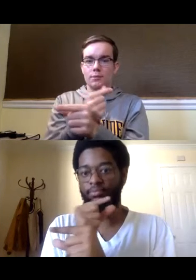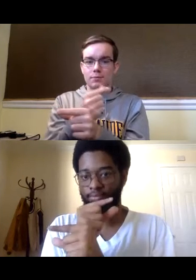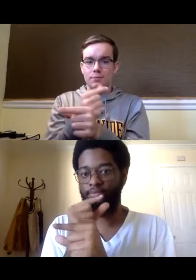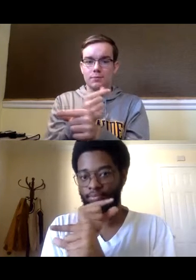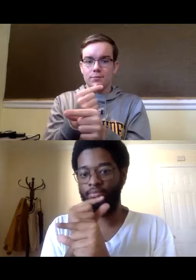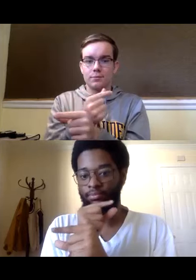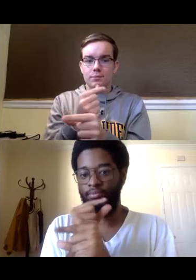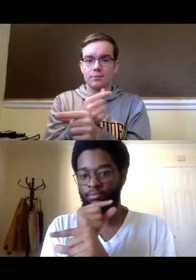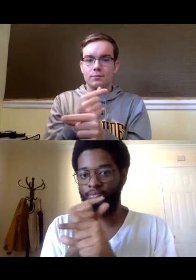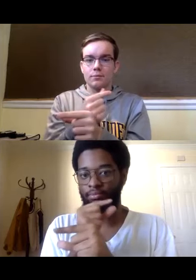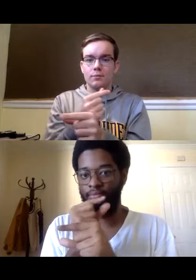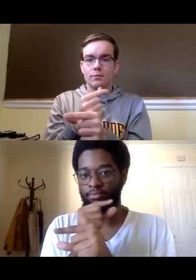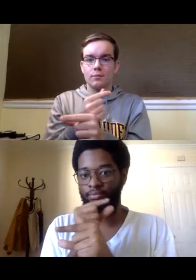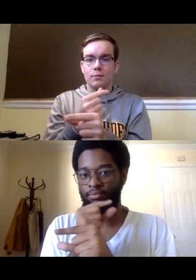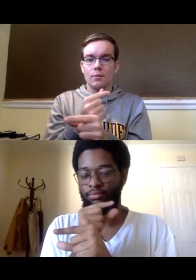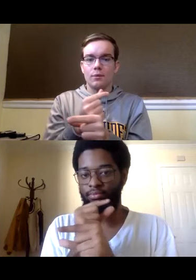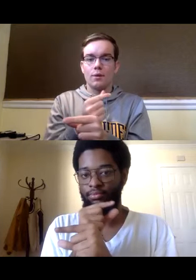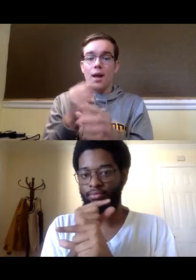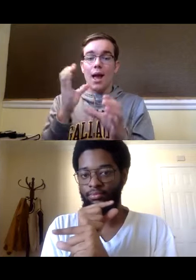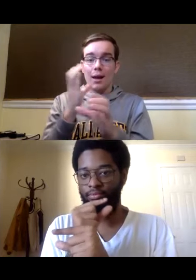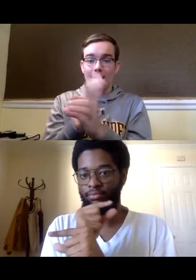geometry, Yep, that's geometry.